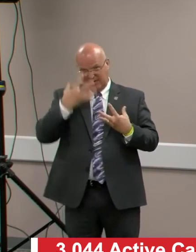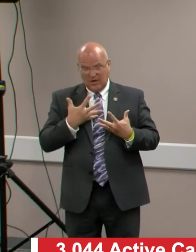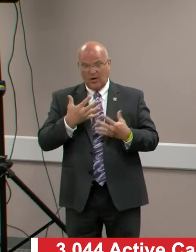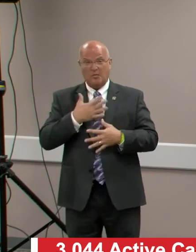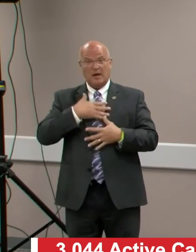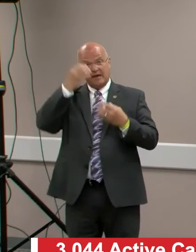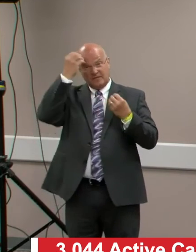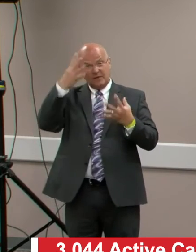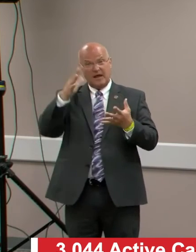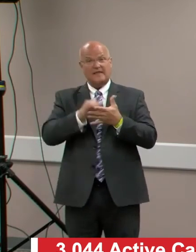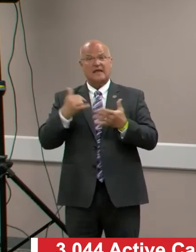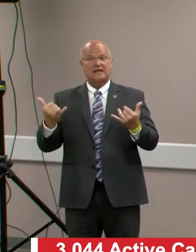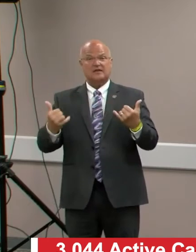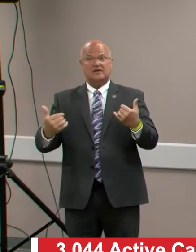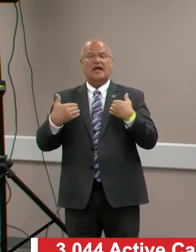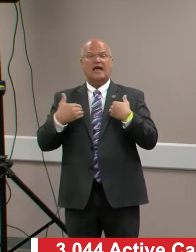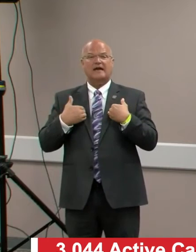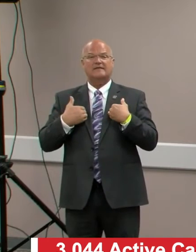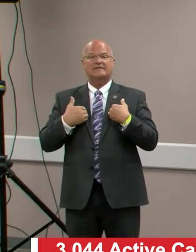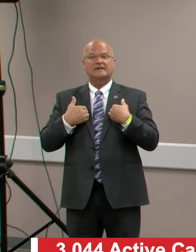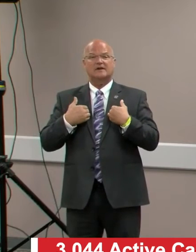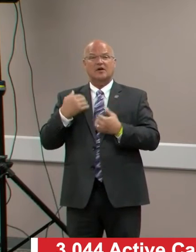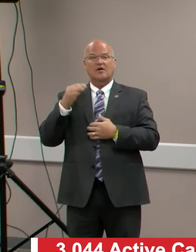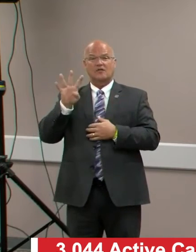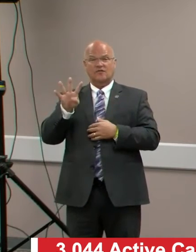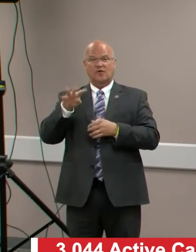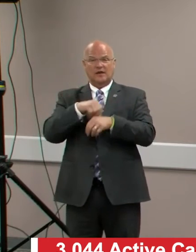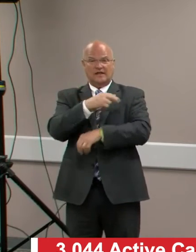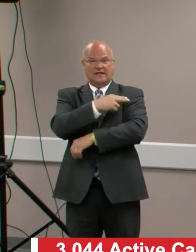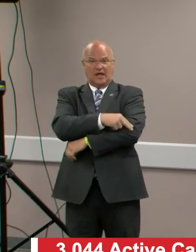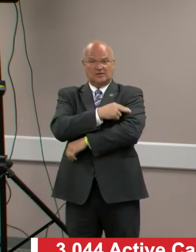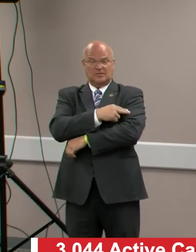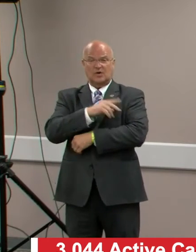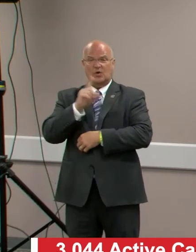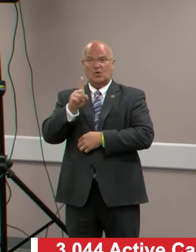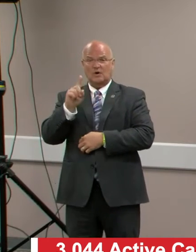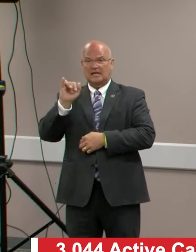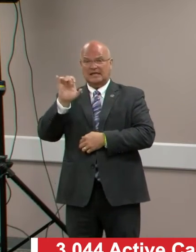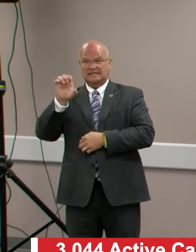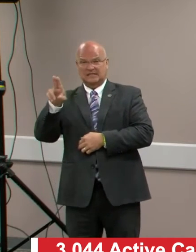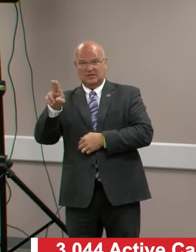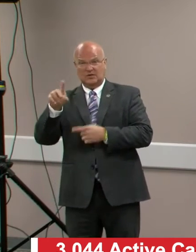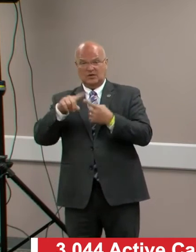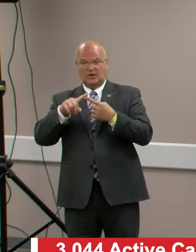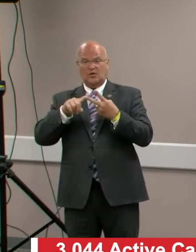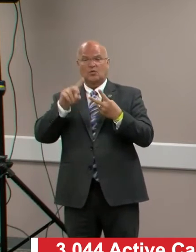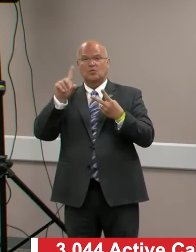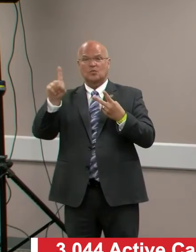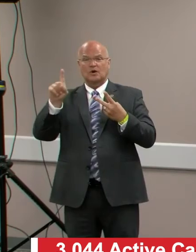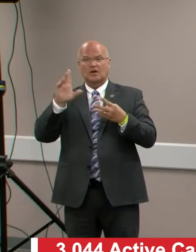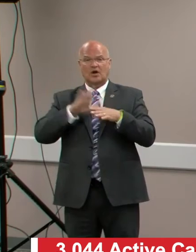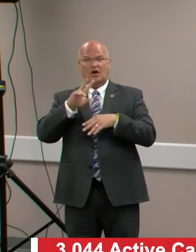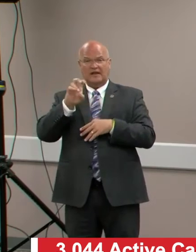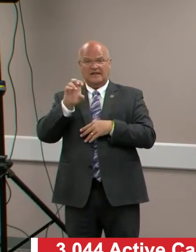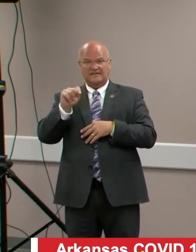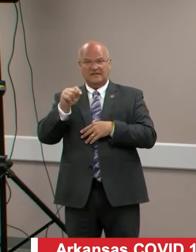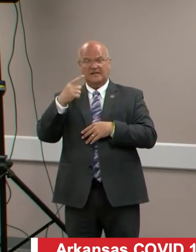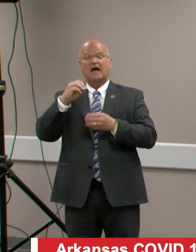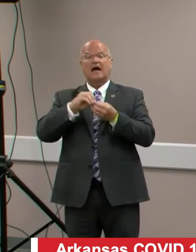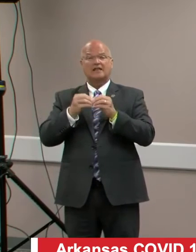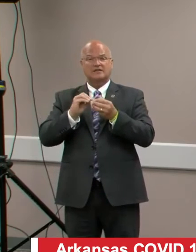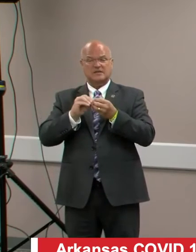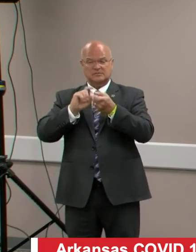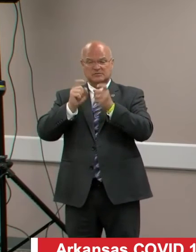my information is that we currently have 4 hospitalized, 1 in the ICU, 1 on a ventilator. But I know those